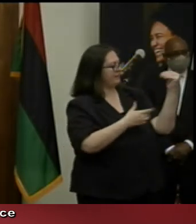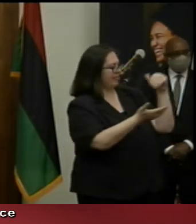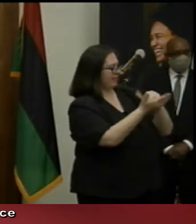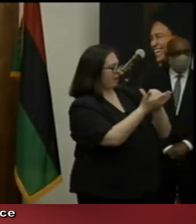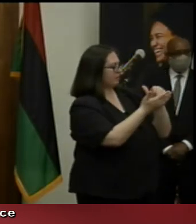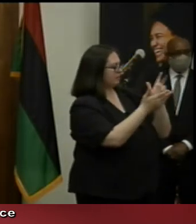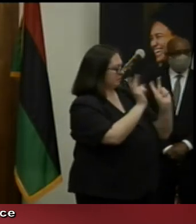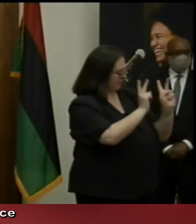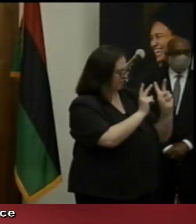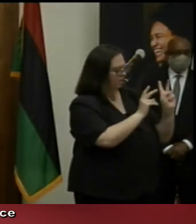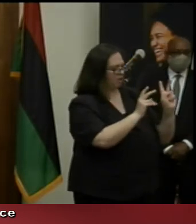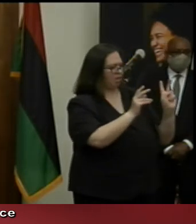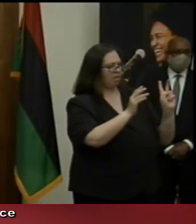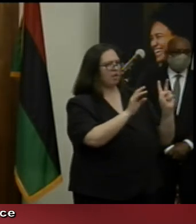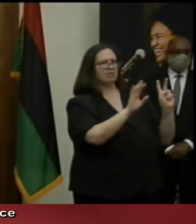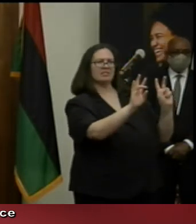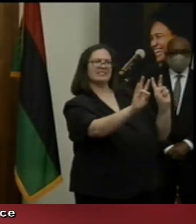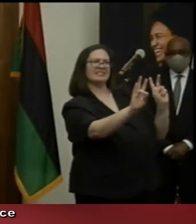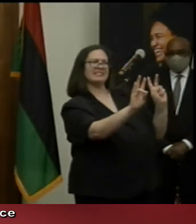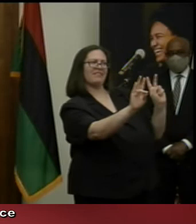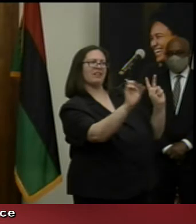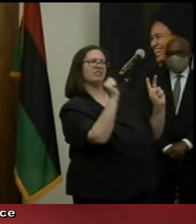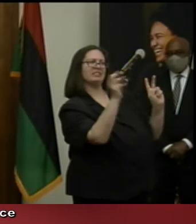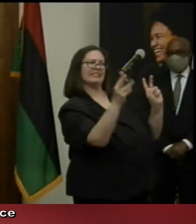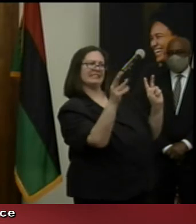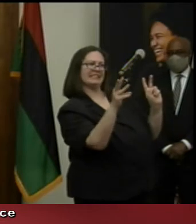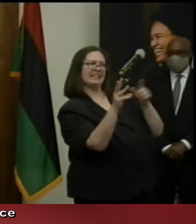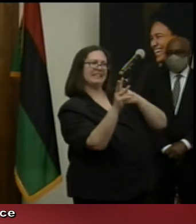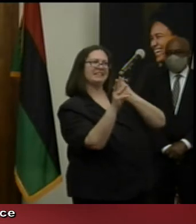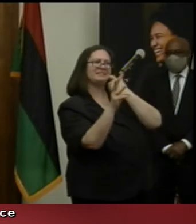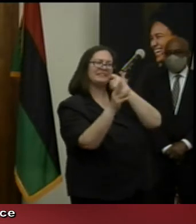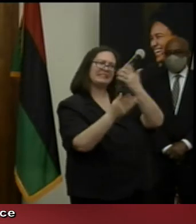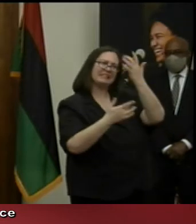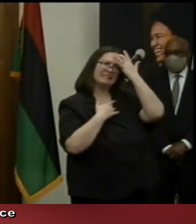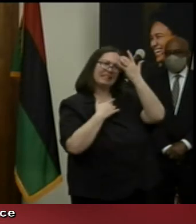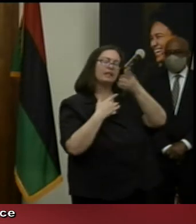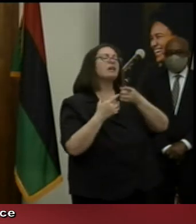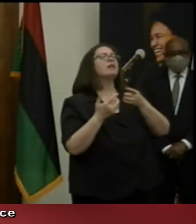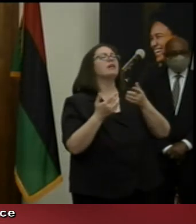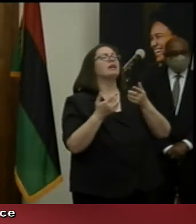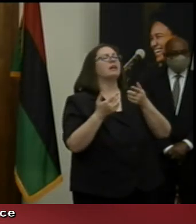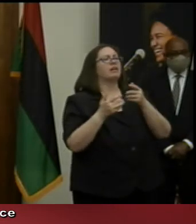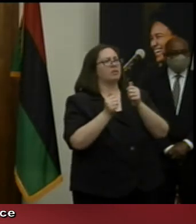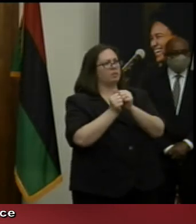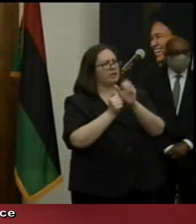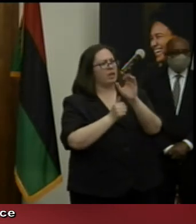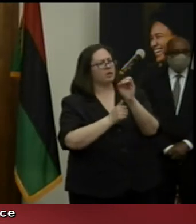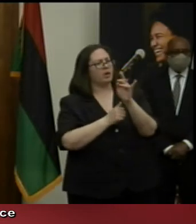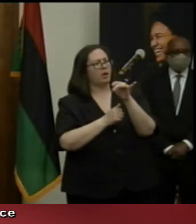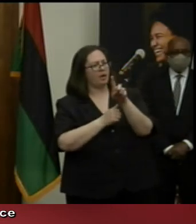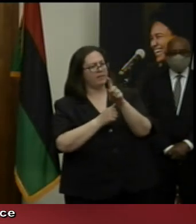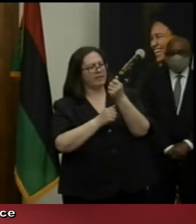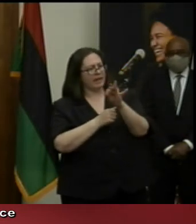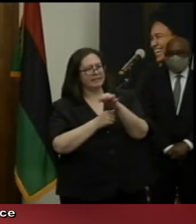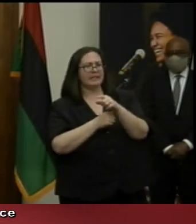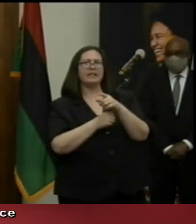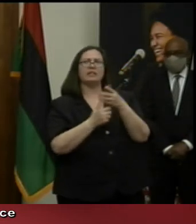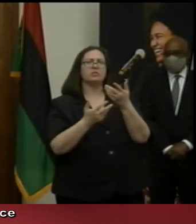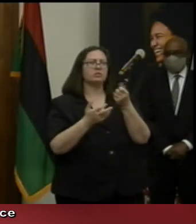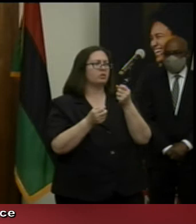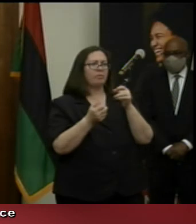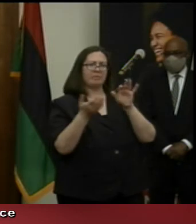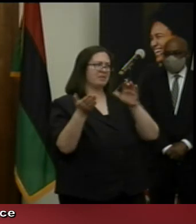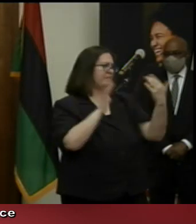how does that compare to other illnesses over the last 30 days? Is this the leading cause of illness or death or anywhere